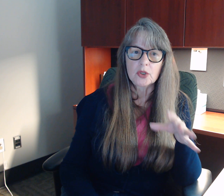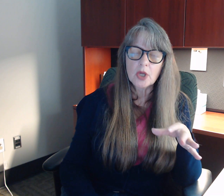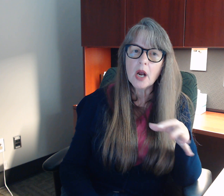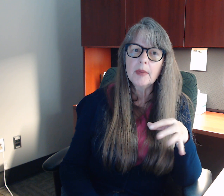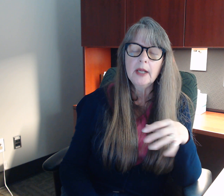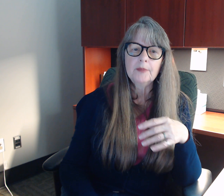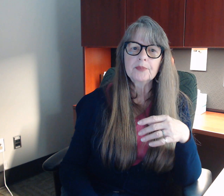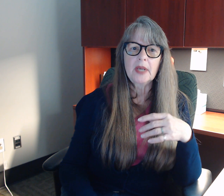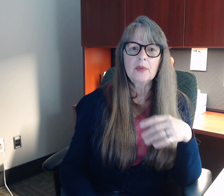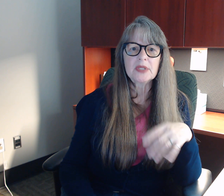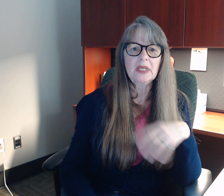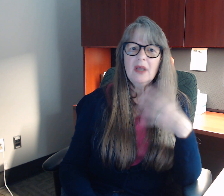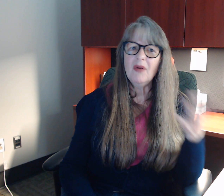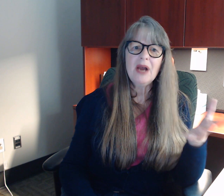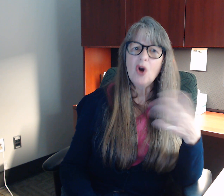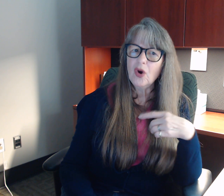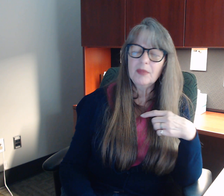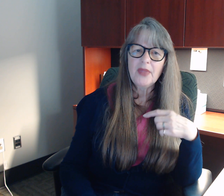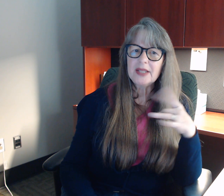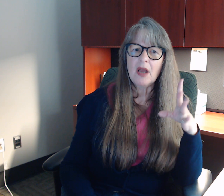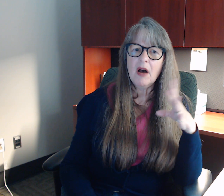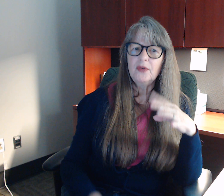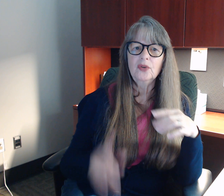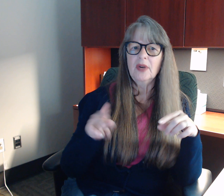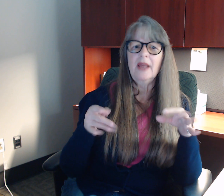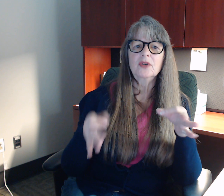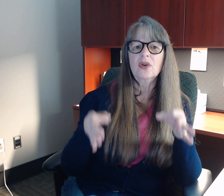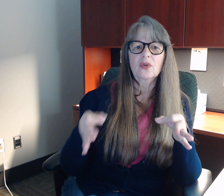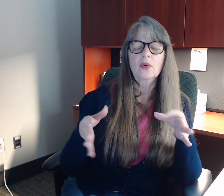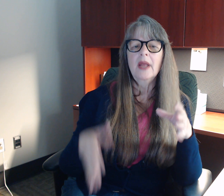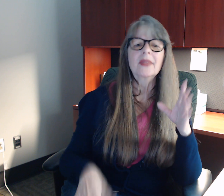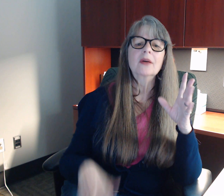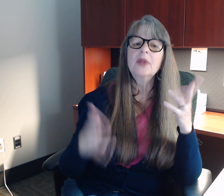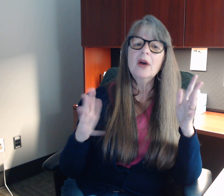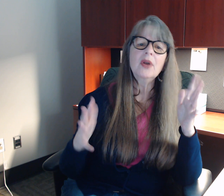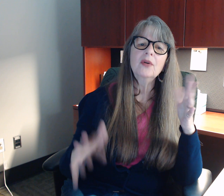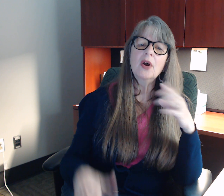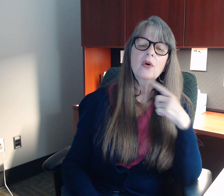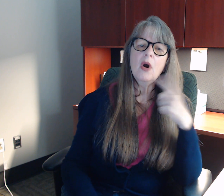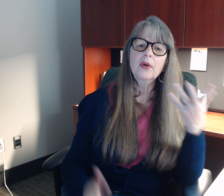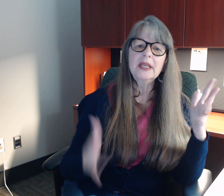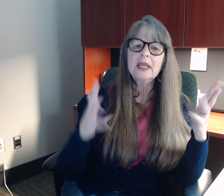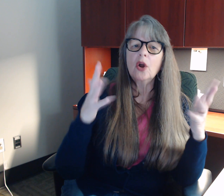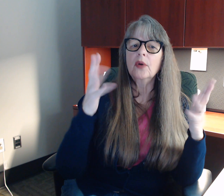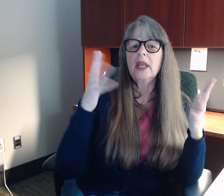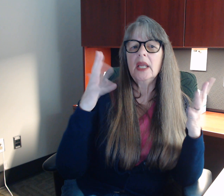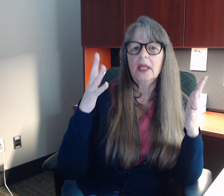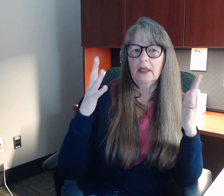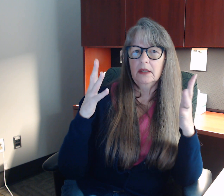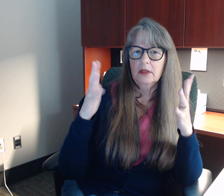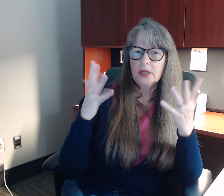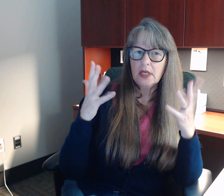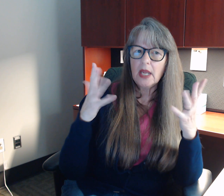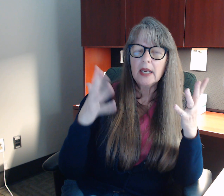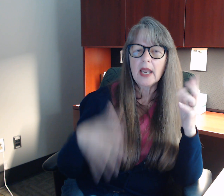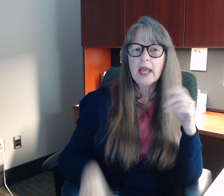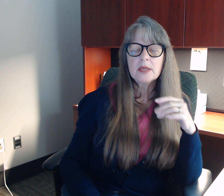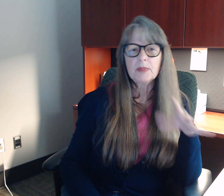job, but I was thinking, oh, how horrible, that's awful, you're gonna have to go to court. They go, no, already did. See, but